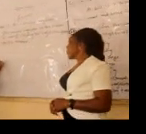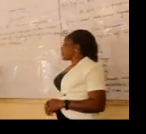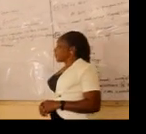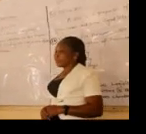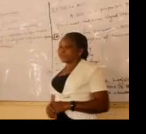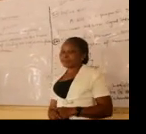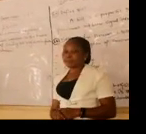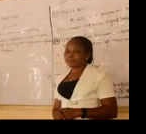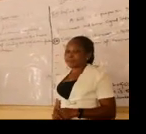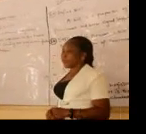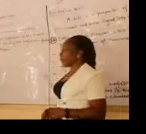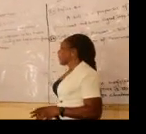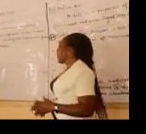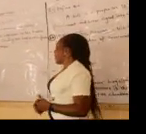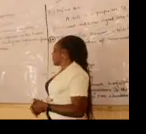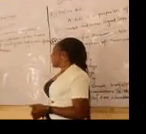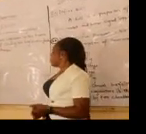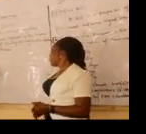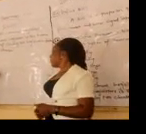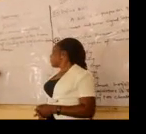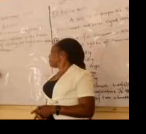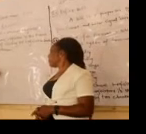define